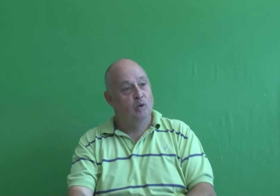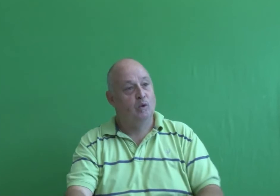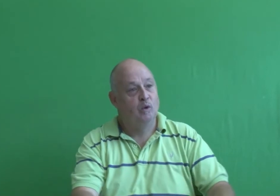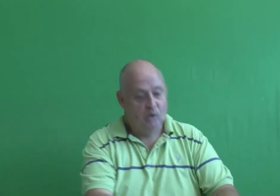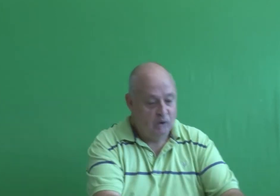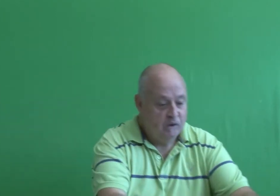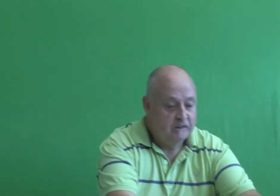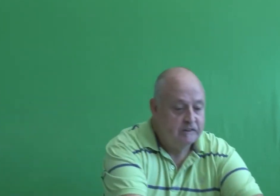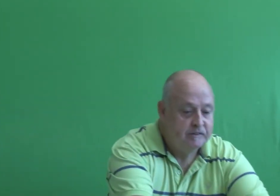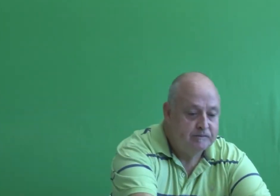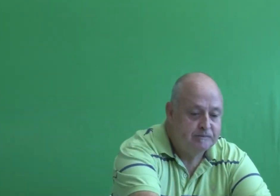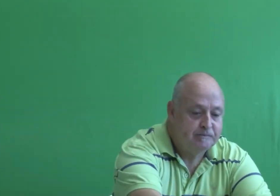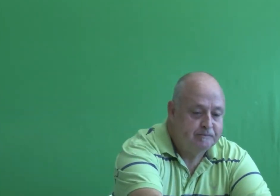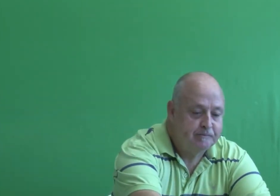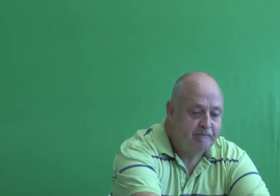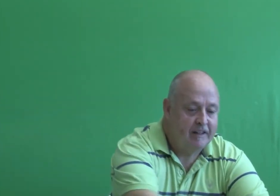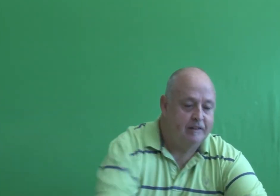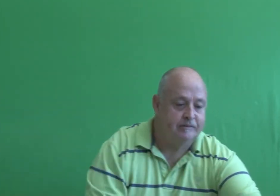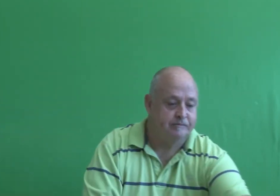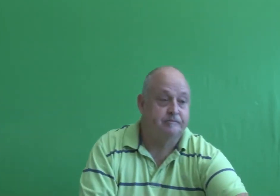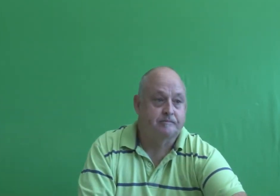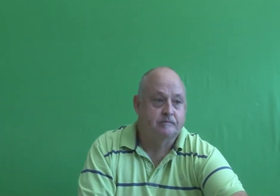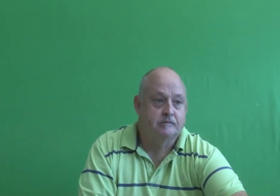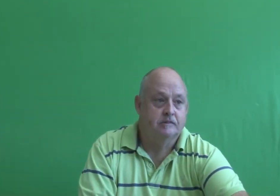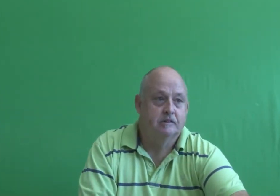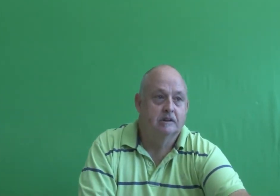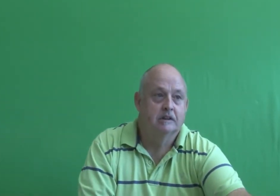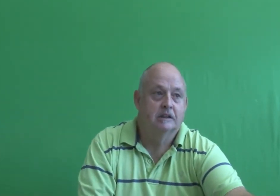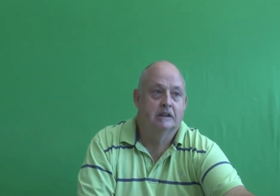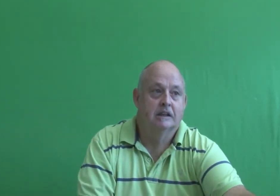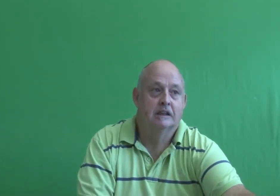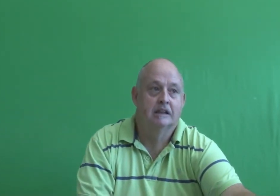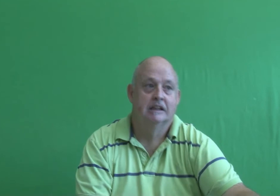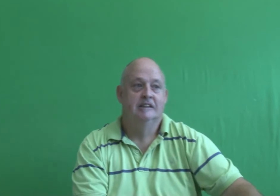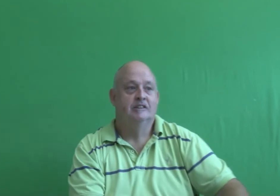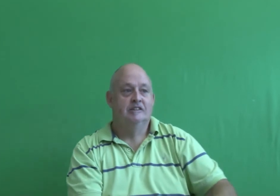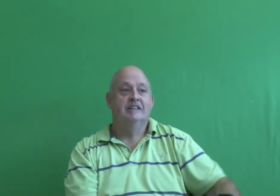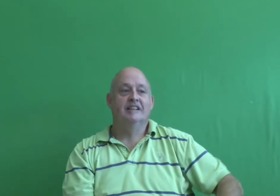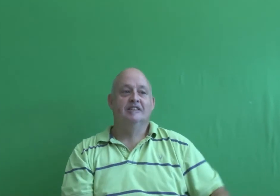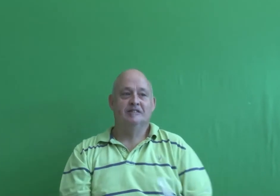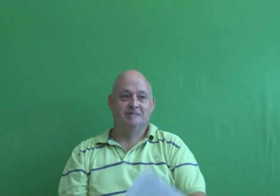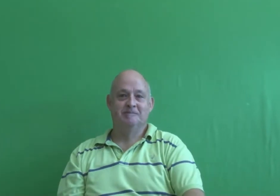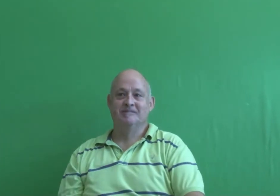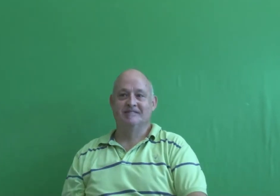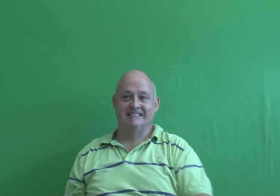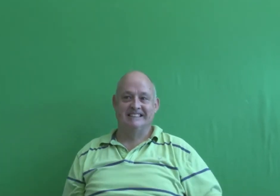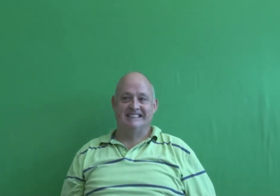Yeah, and he enjoys the hard work. And he loves feeling by all the kids, like you